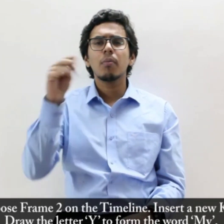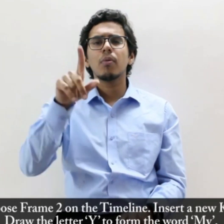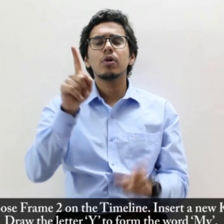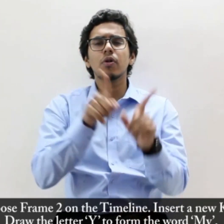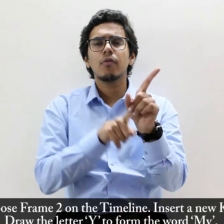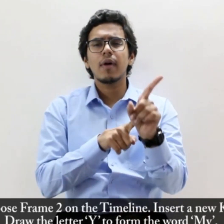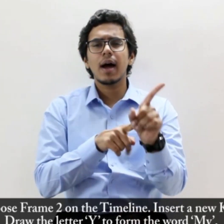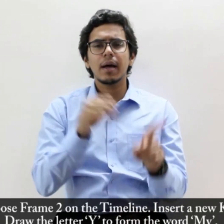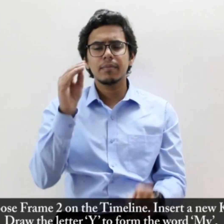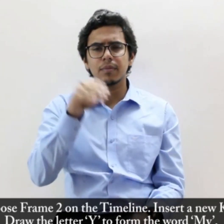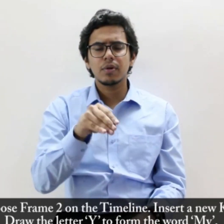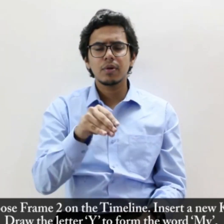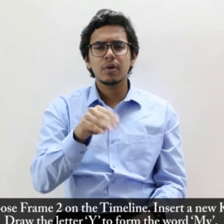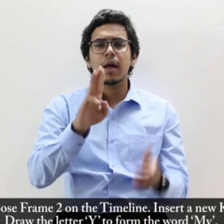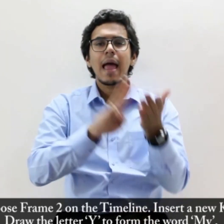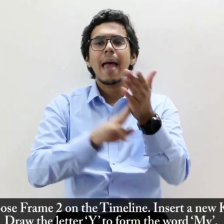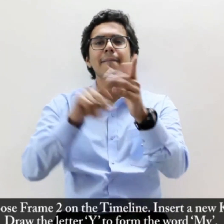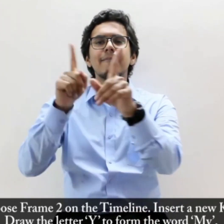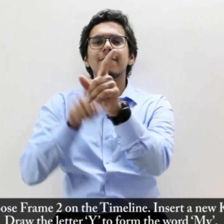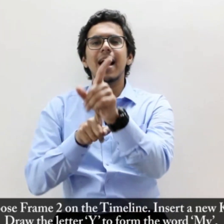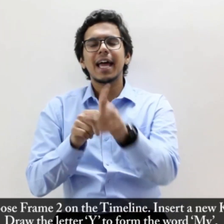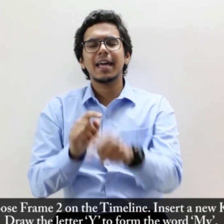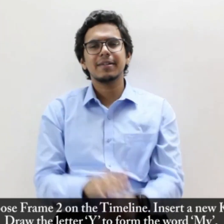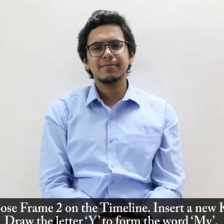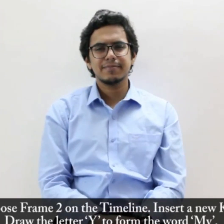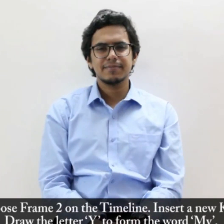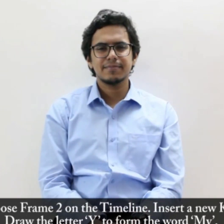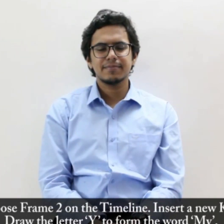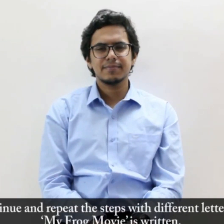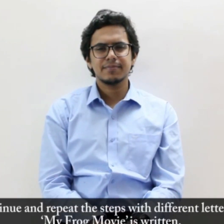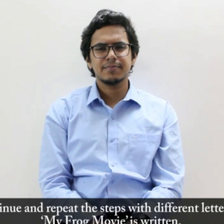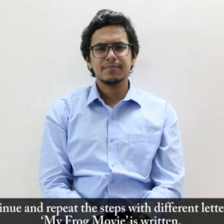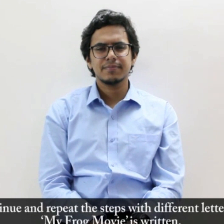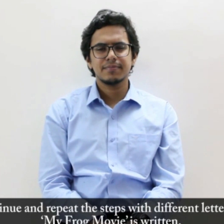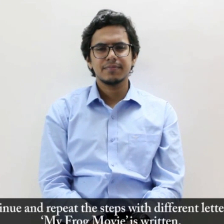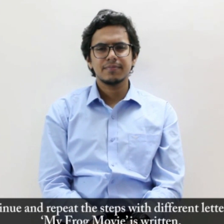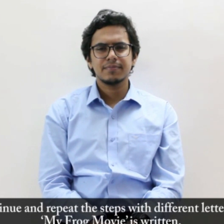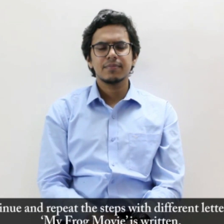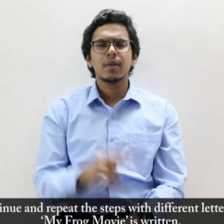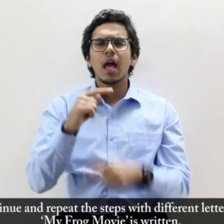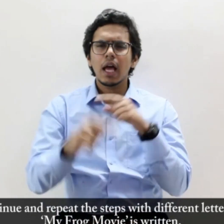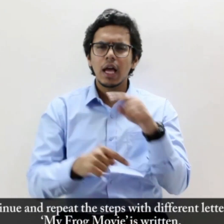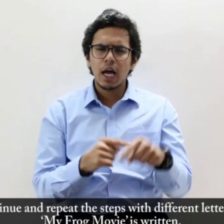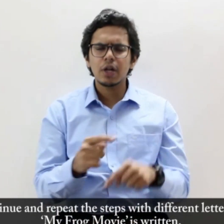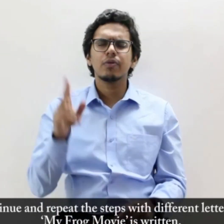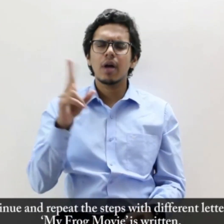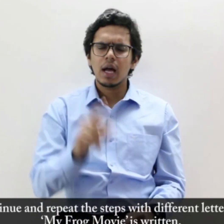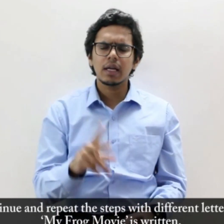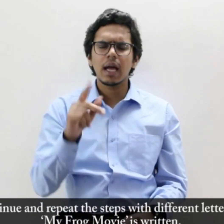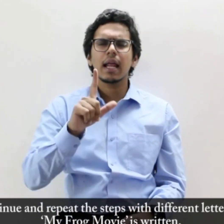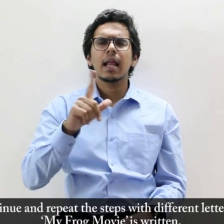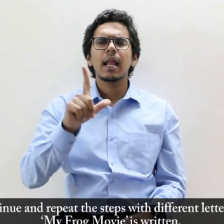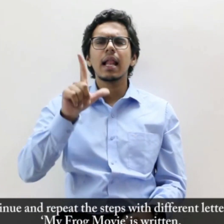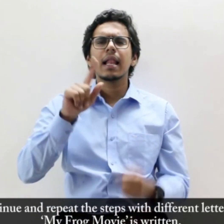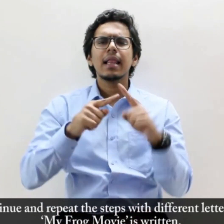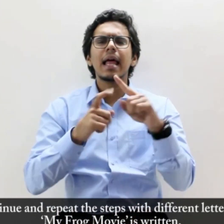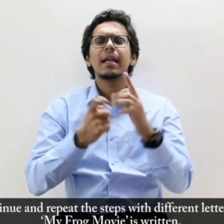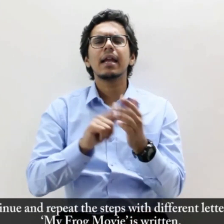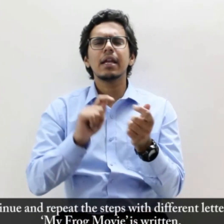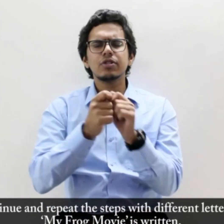to form the word My. Continue and repeat the steps with different letters till